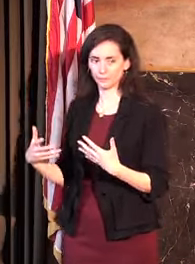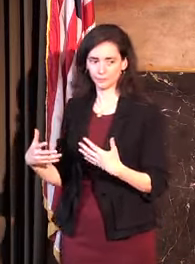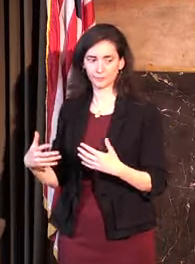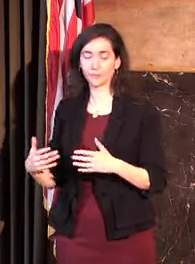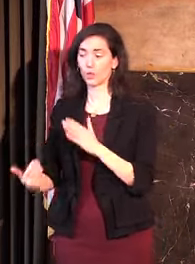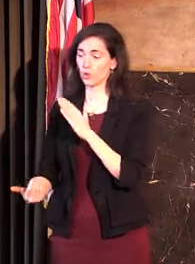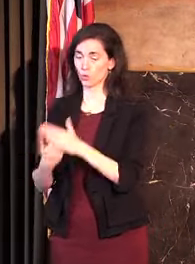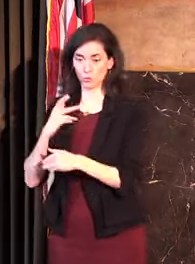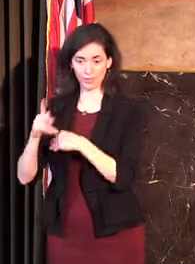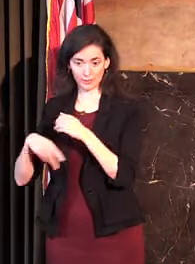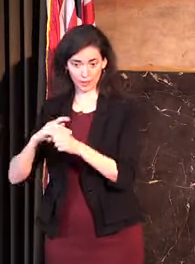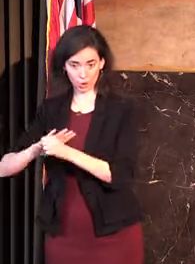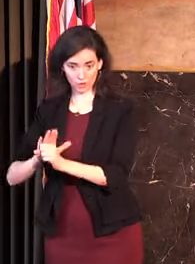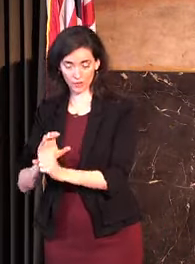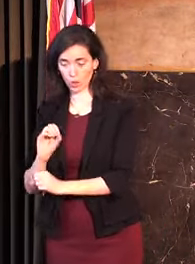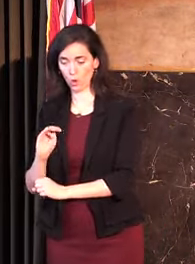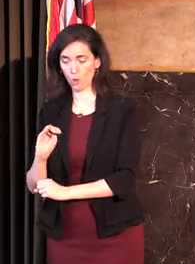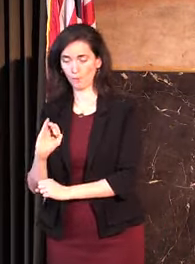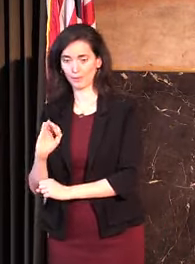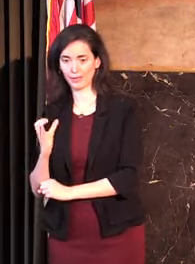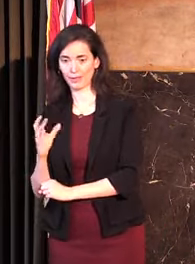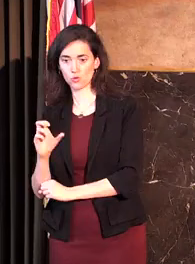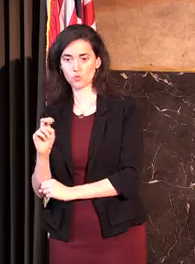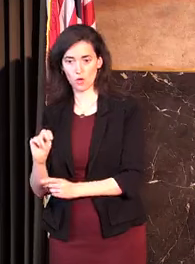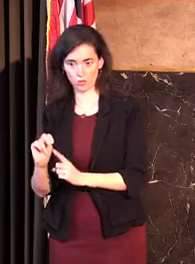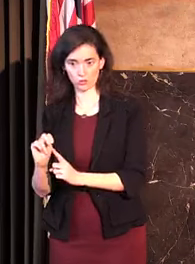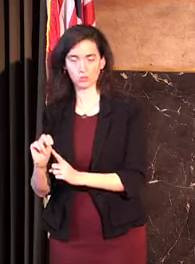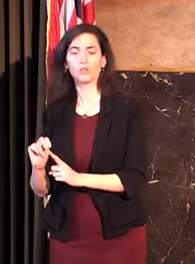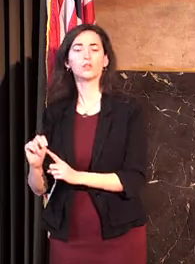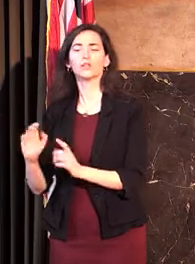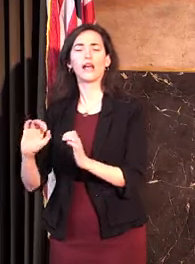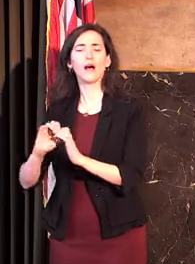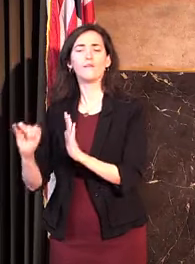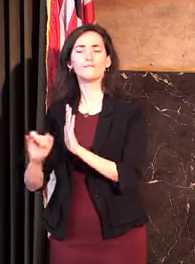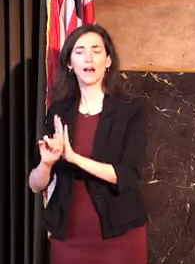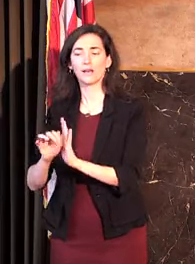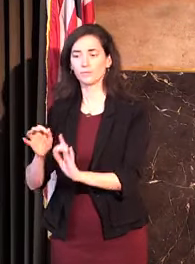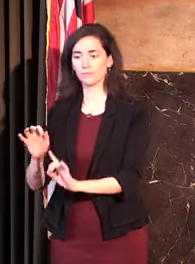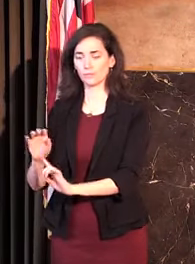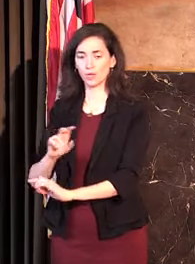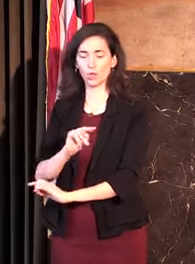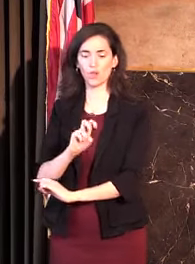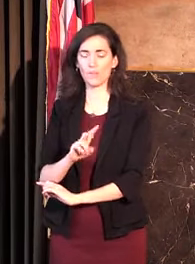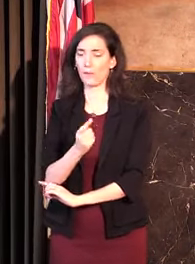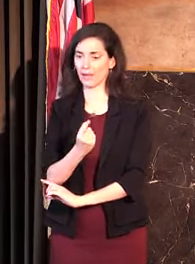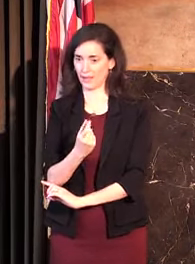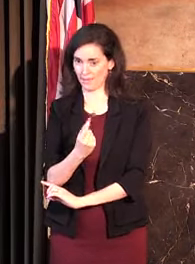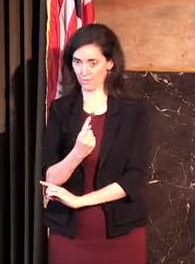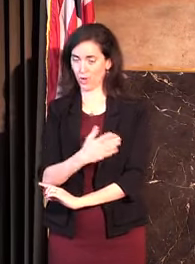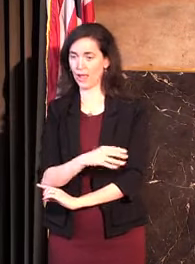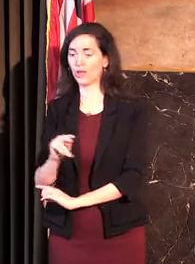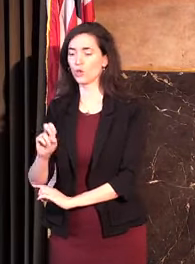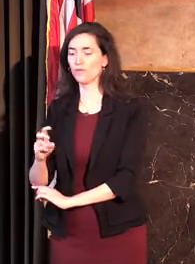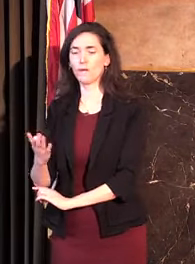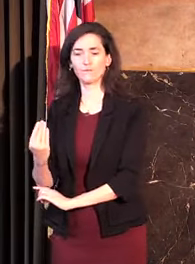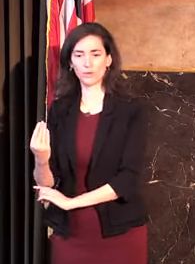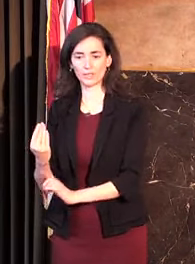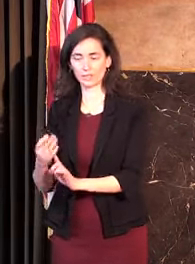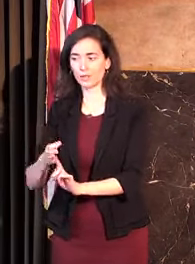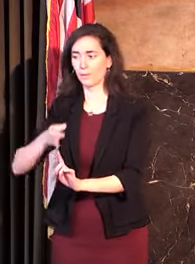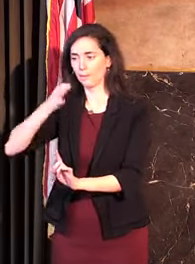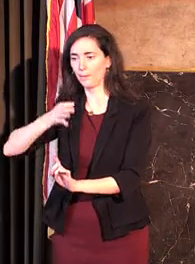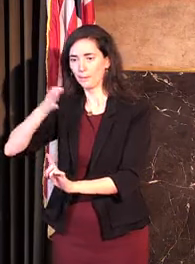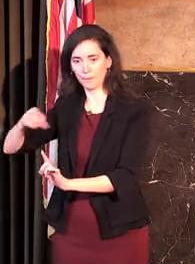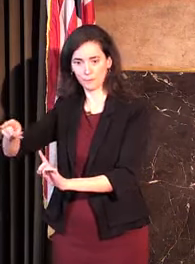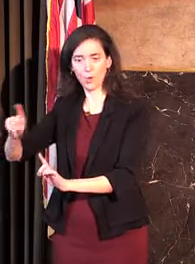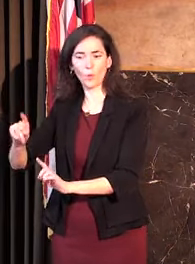variant Omicron was identified in swabs that were collected on the 11th of November and the 14th of November from samples